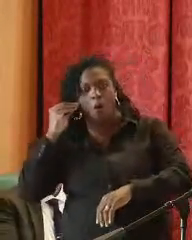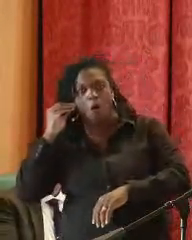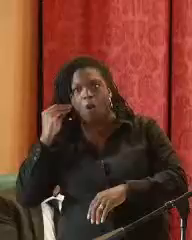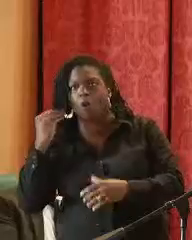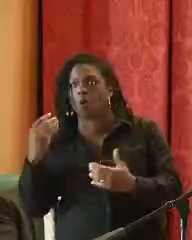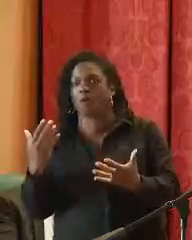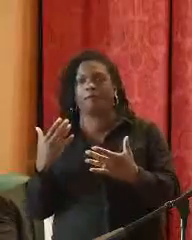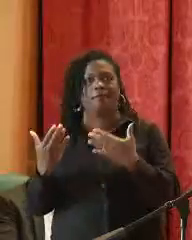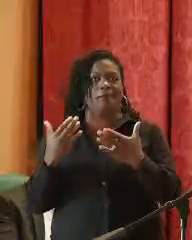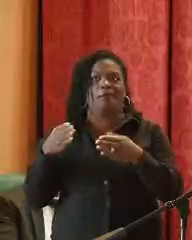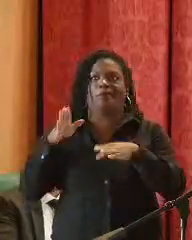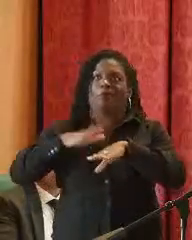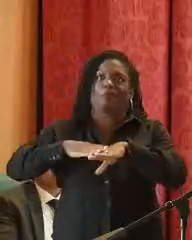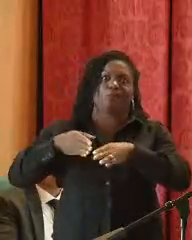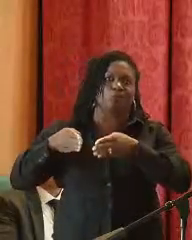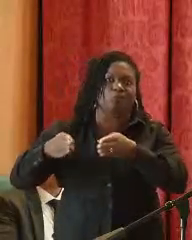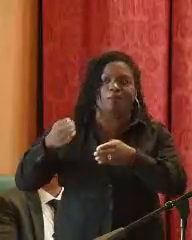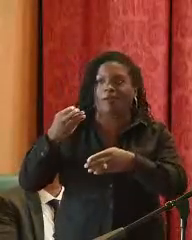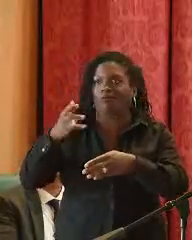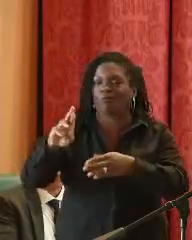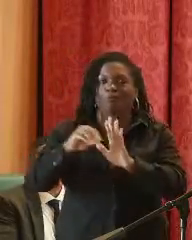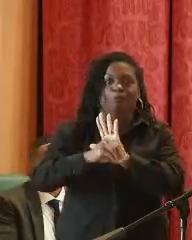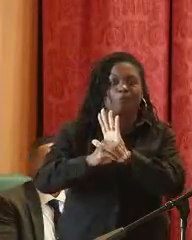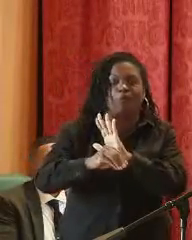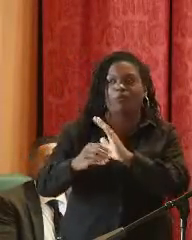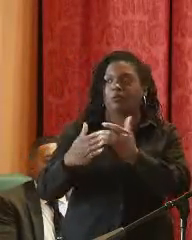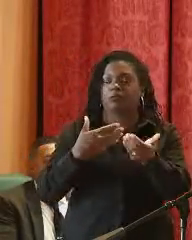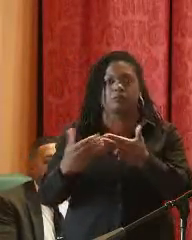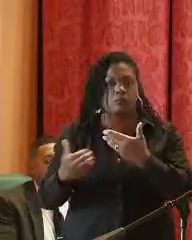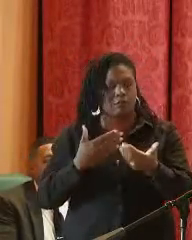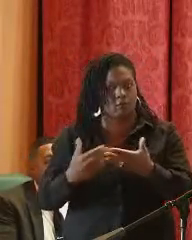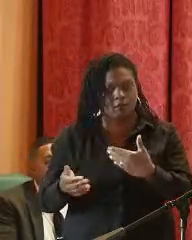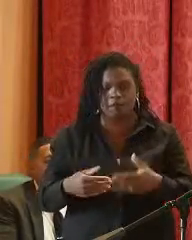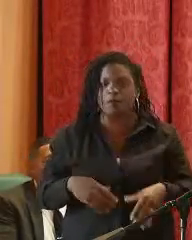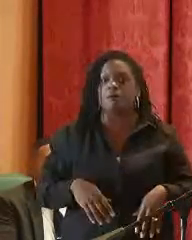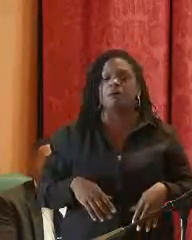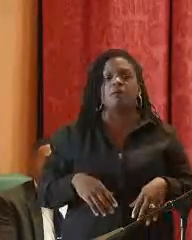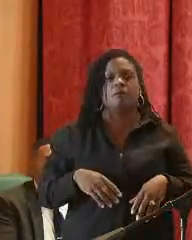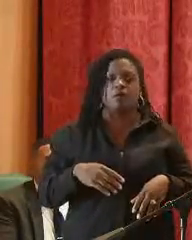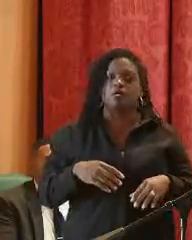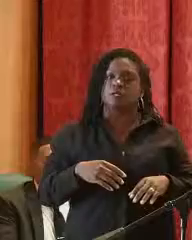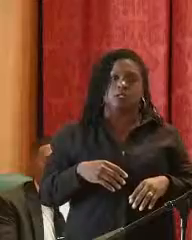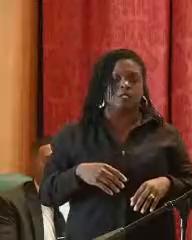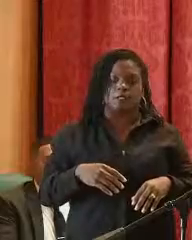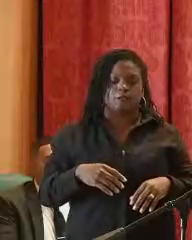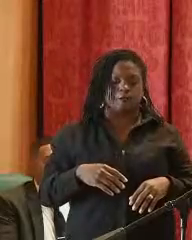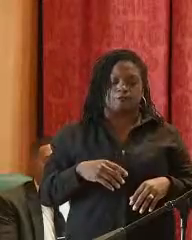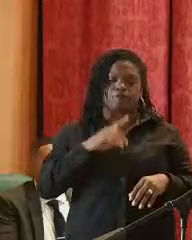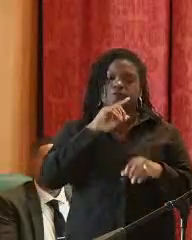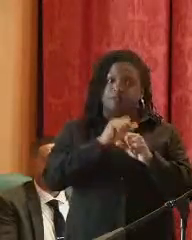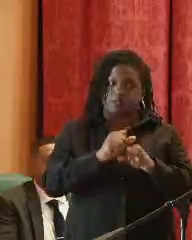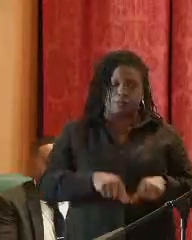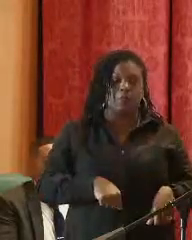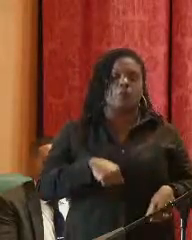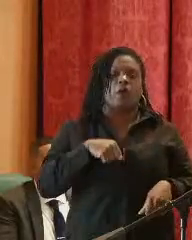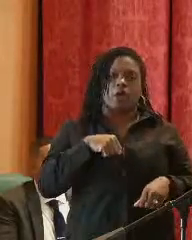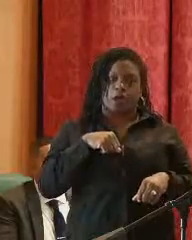Baton Rouge or New Orleans or where it may be. But I'm just proud to have worked for such a great